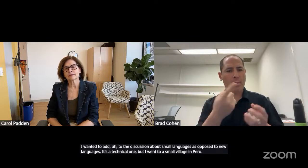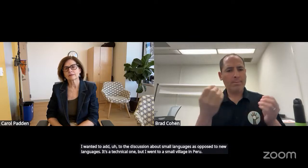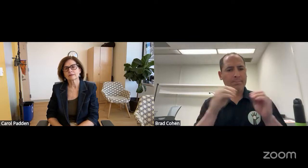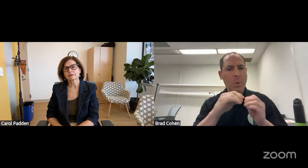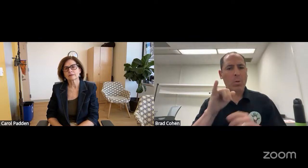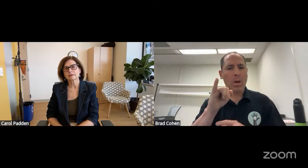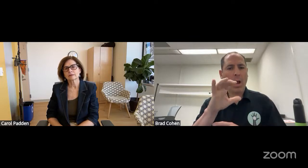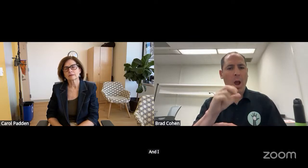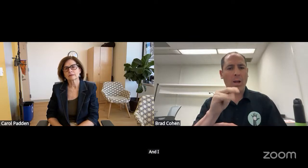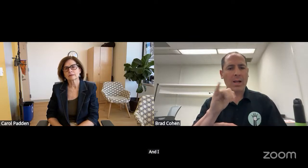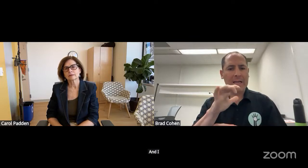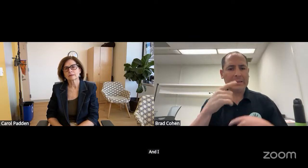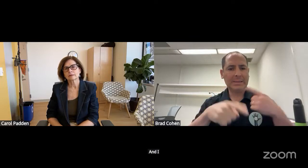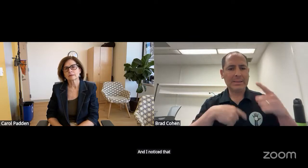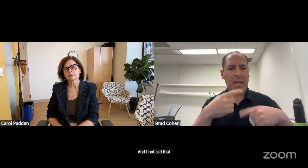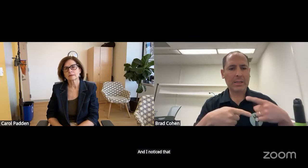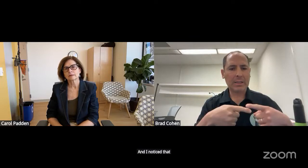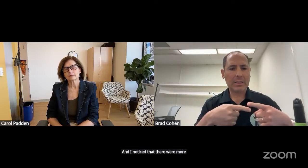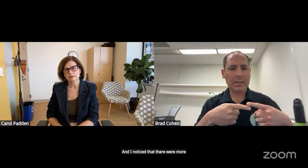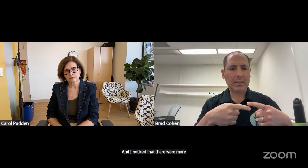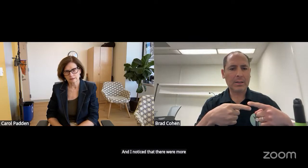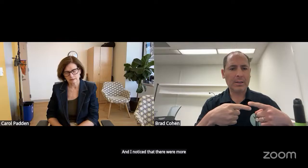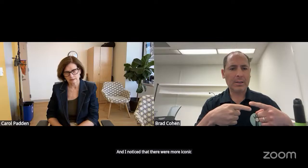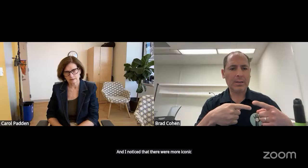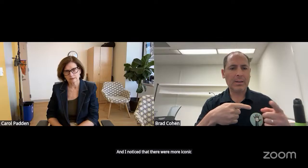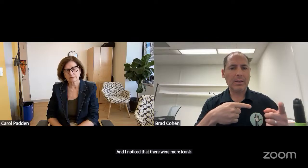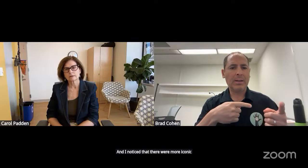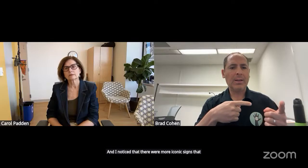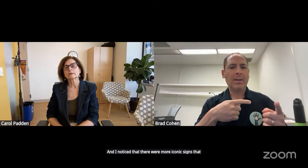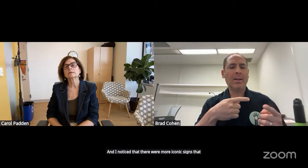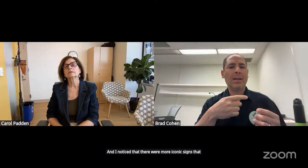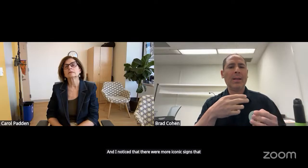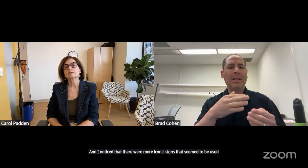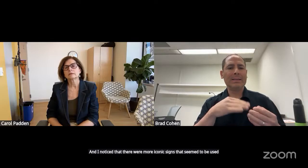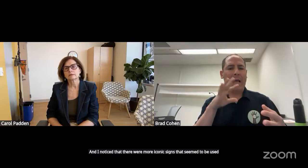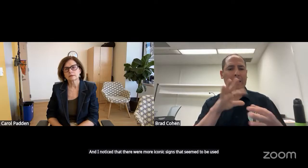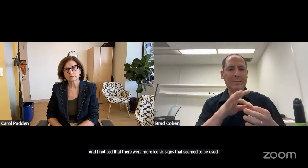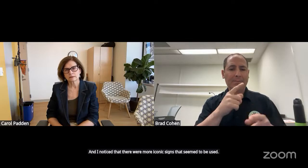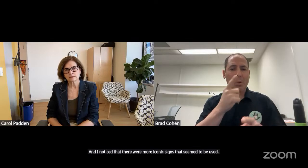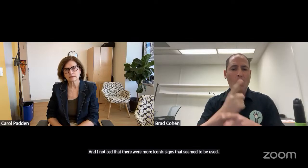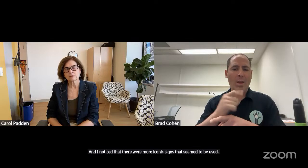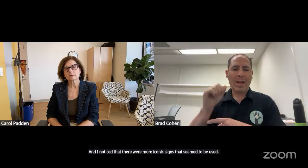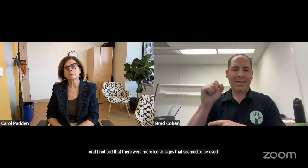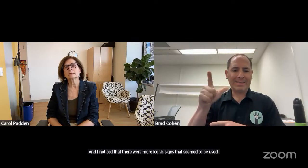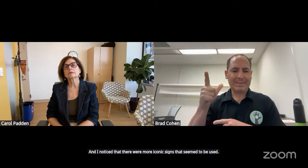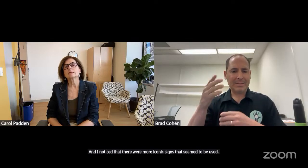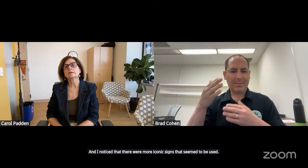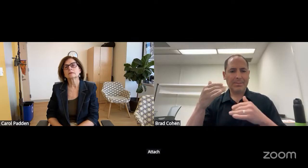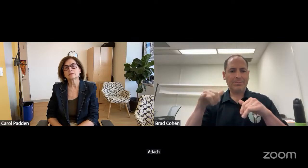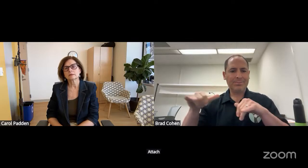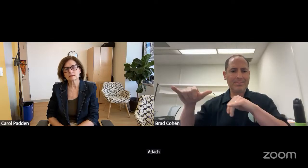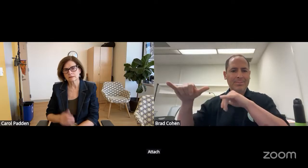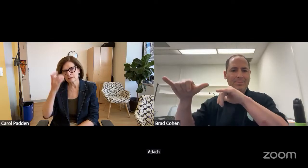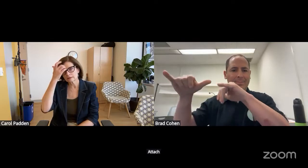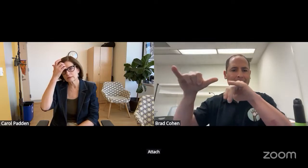and I noticed that there were more iconic signs that seemed to be used attached to, like, as opposed